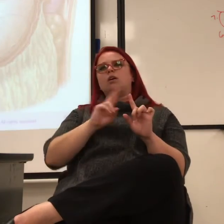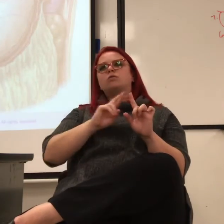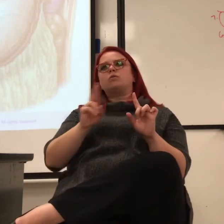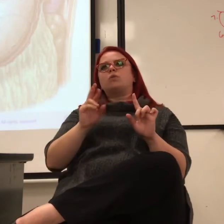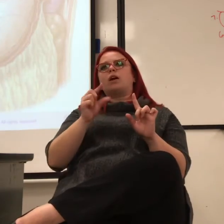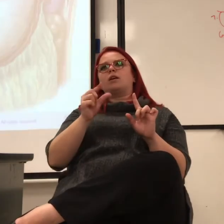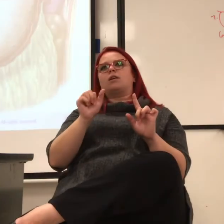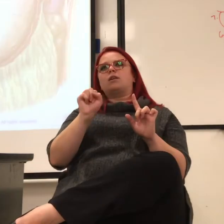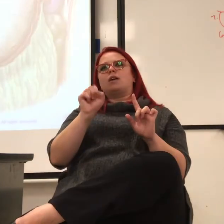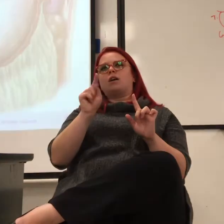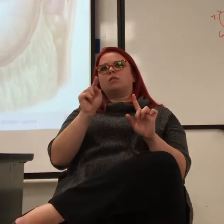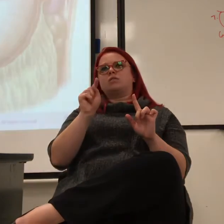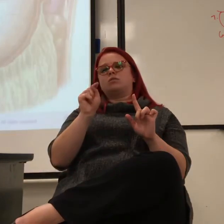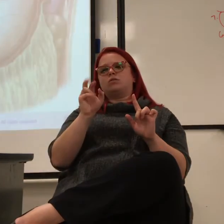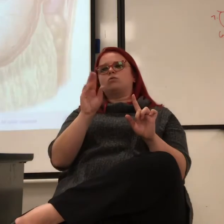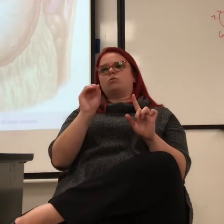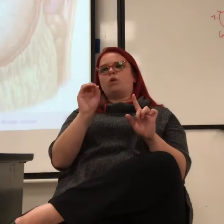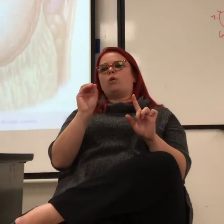gastro-omental artery.